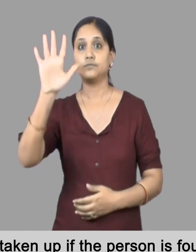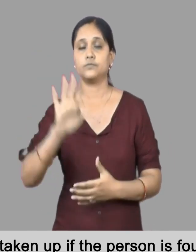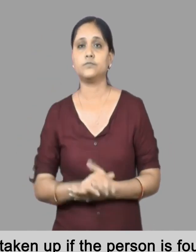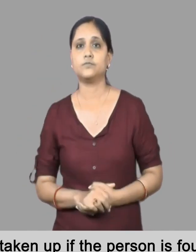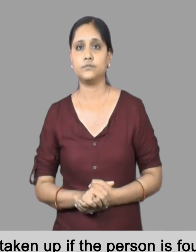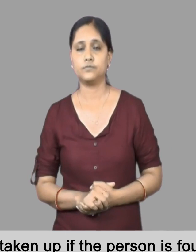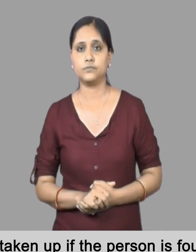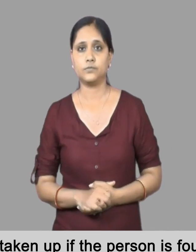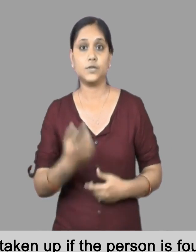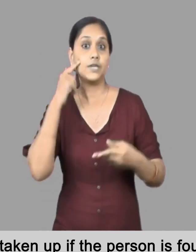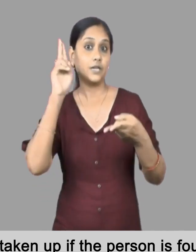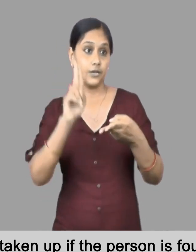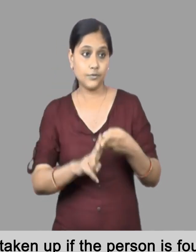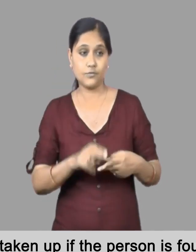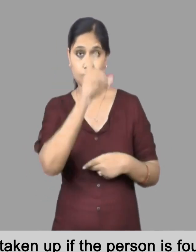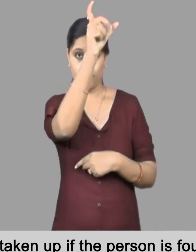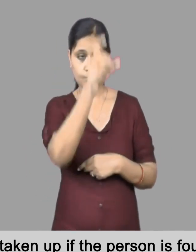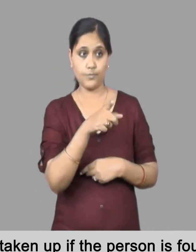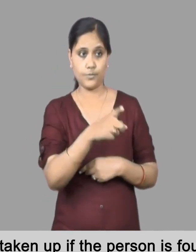Point 5. Disinfection of the